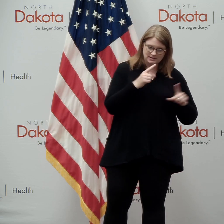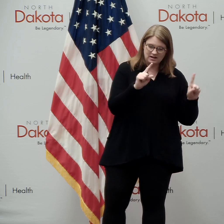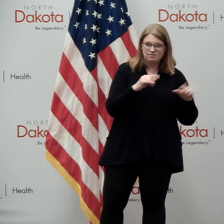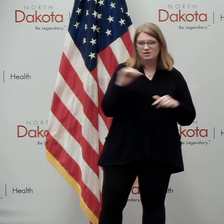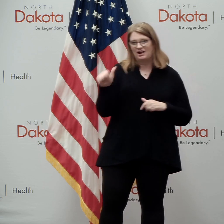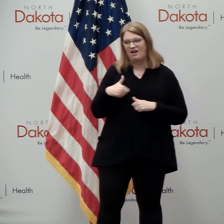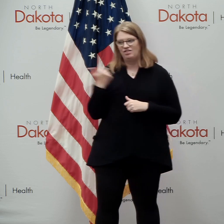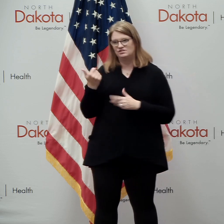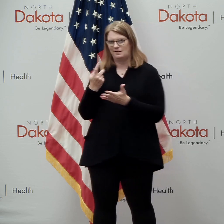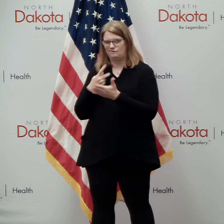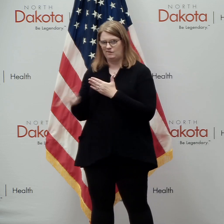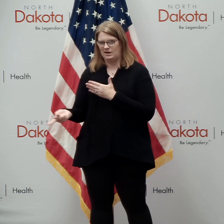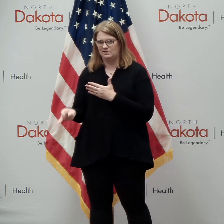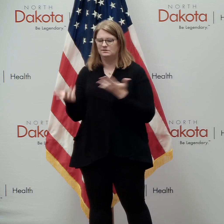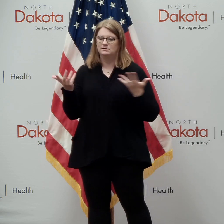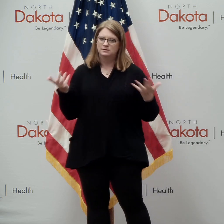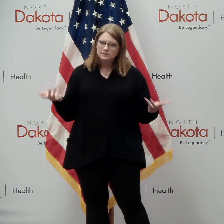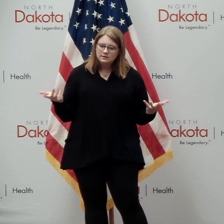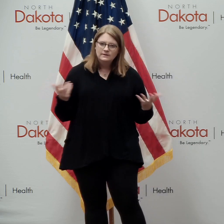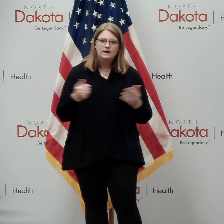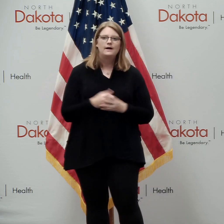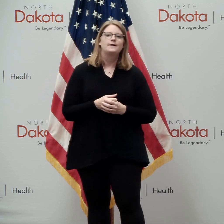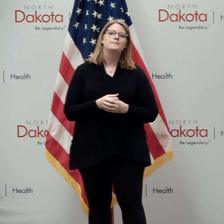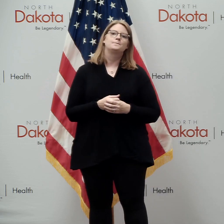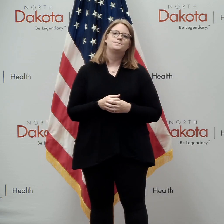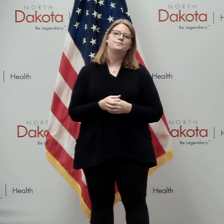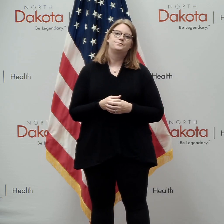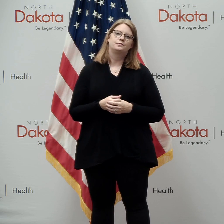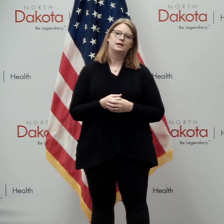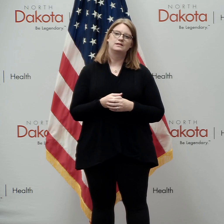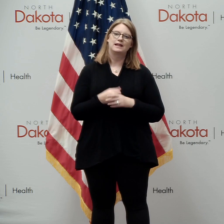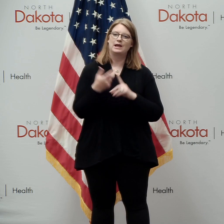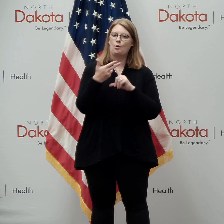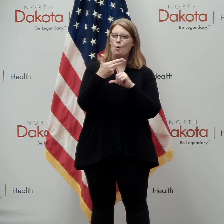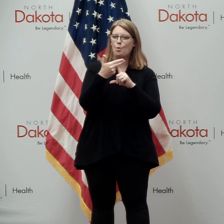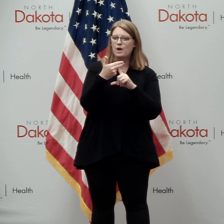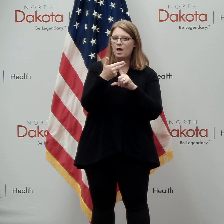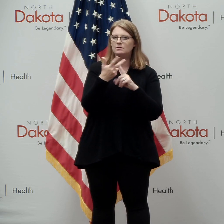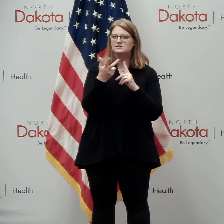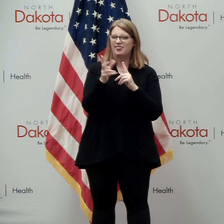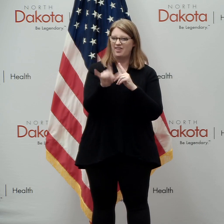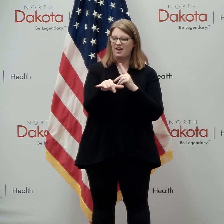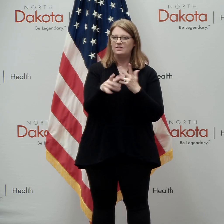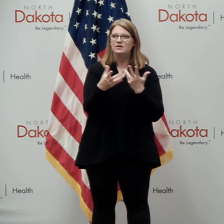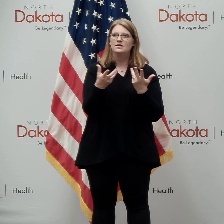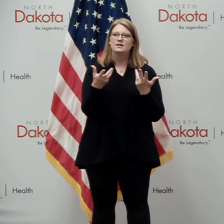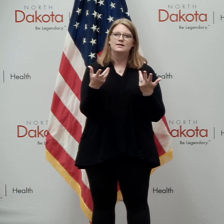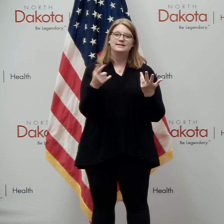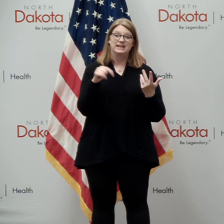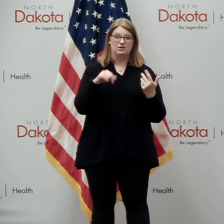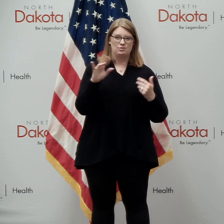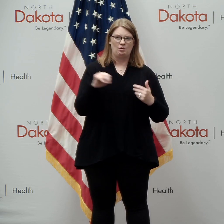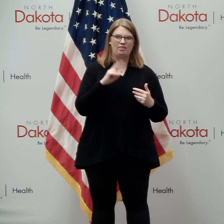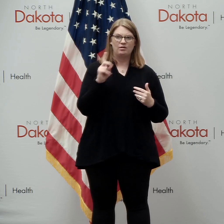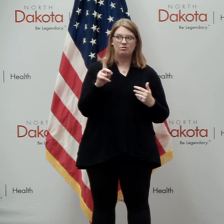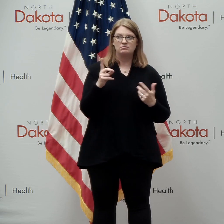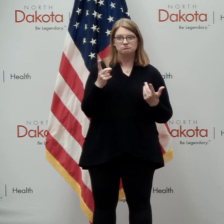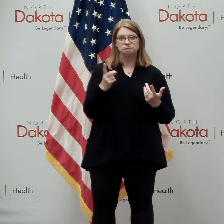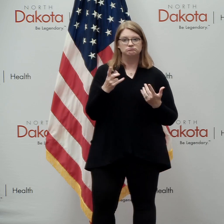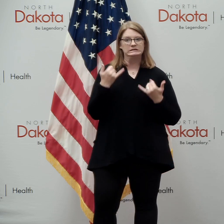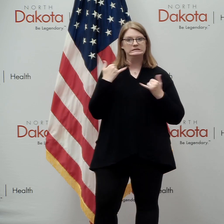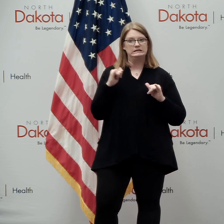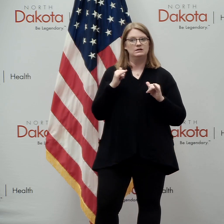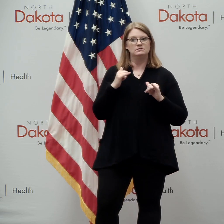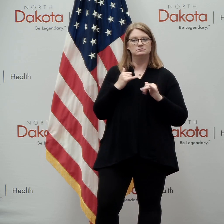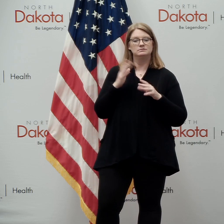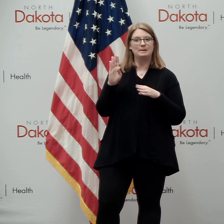that. The other aspect on hospitality, of course, is hotels and motels, which in North Dakota has been a very strong business